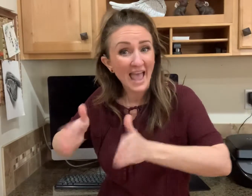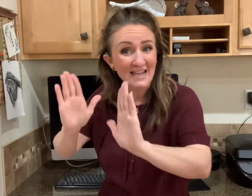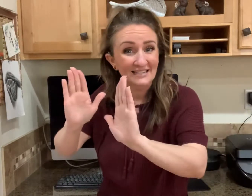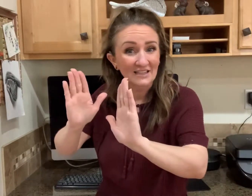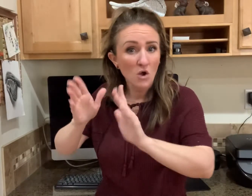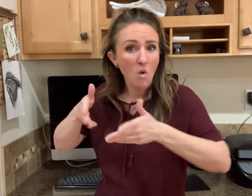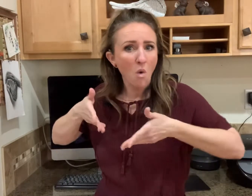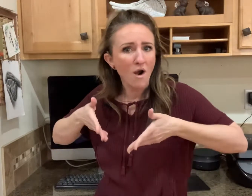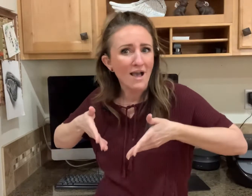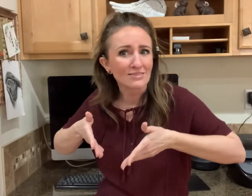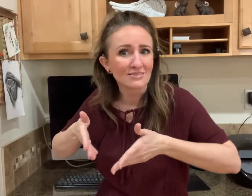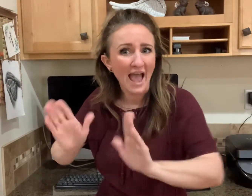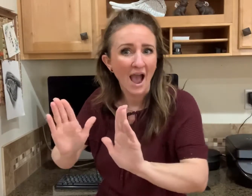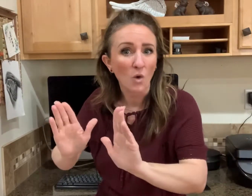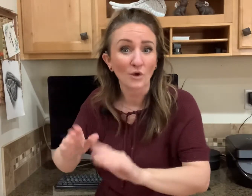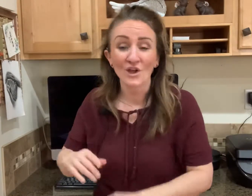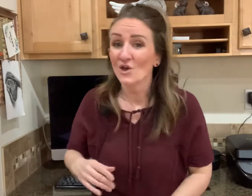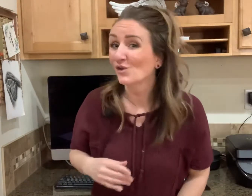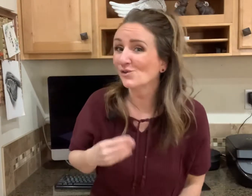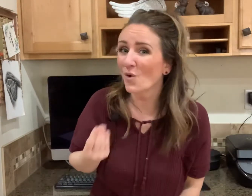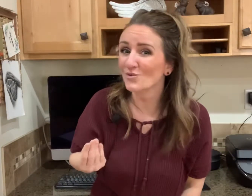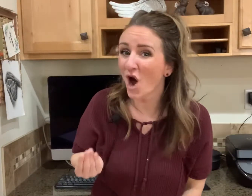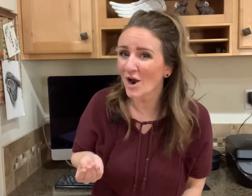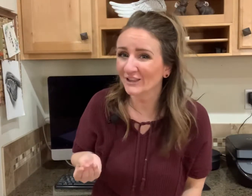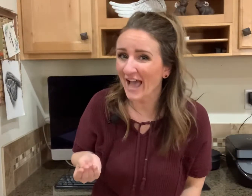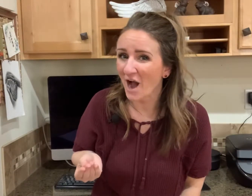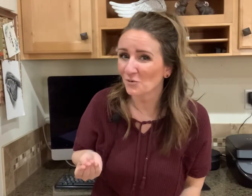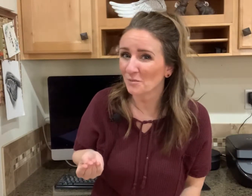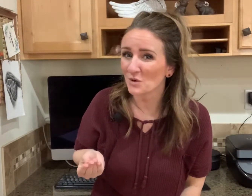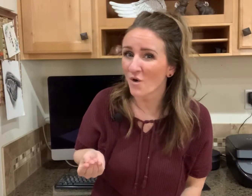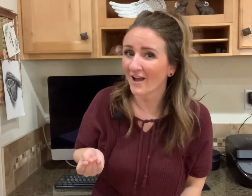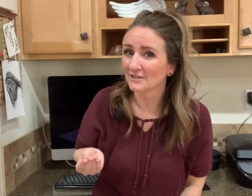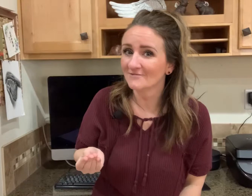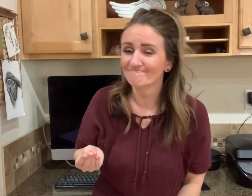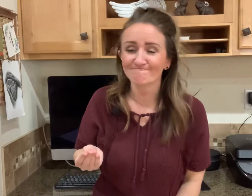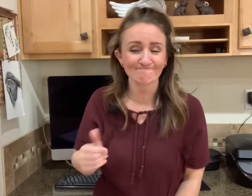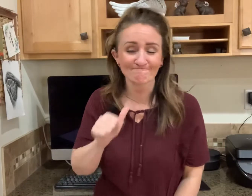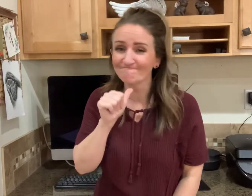let or allowed. So not allowed would be what?